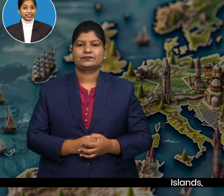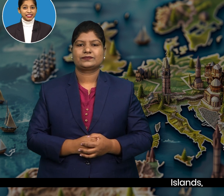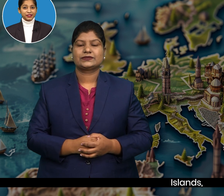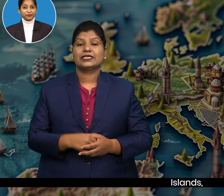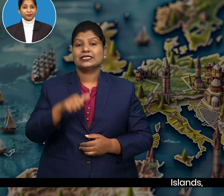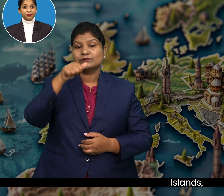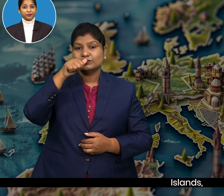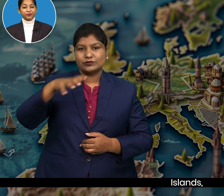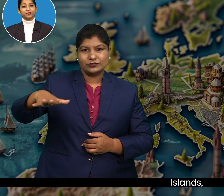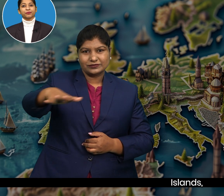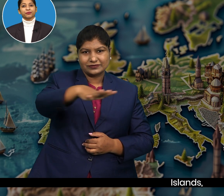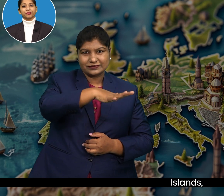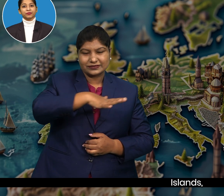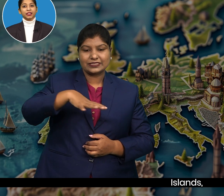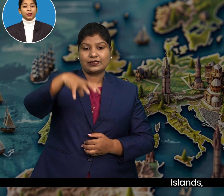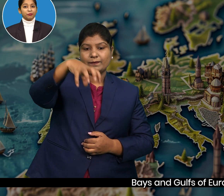islands,